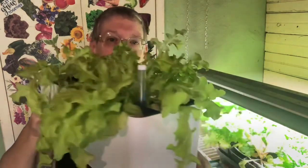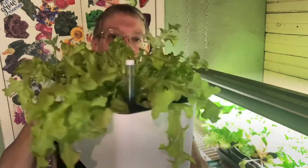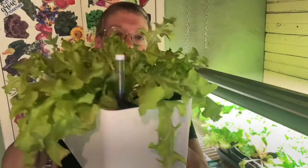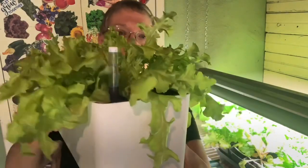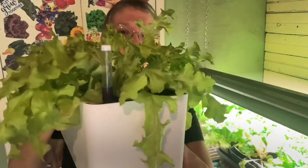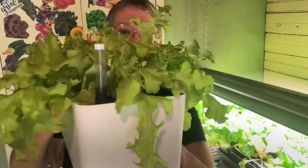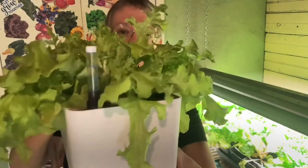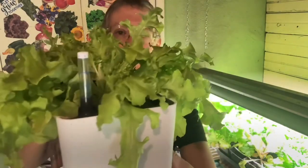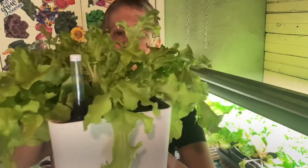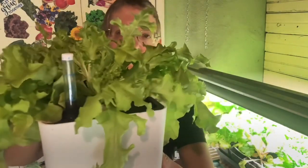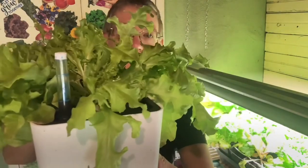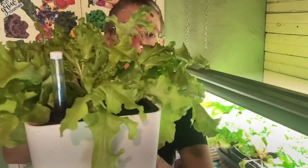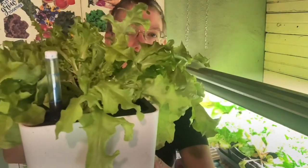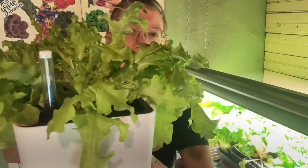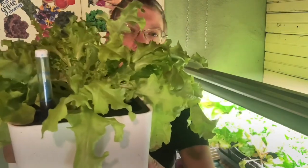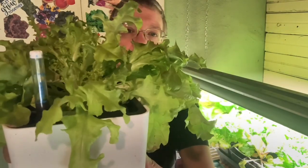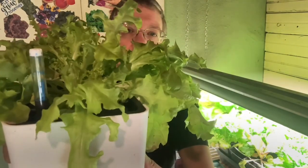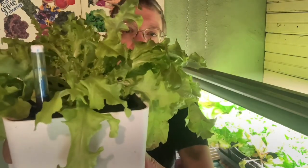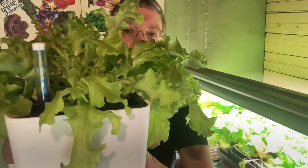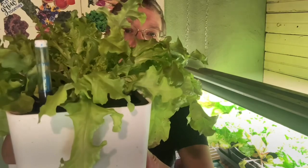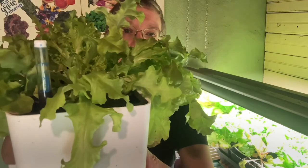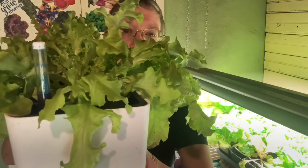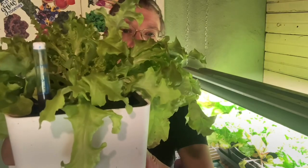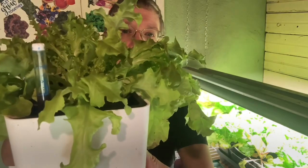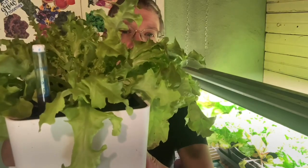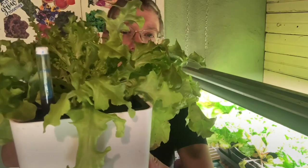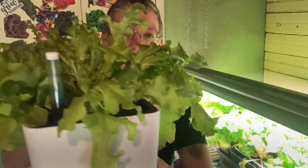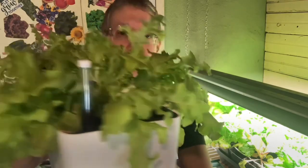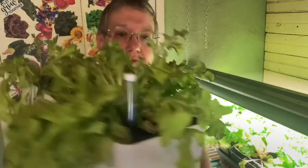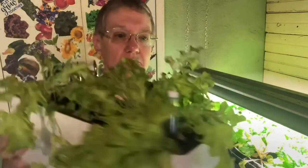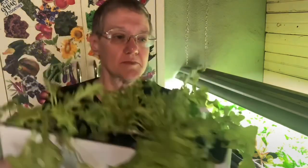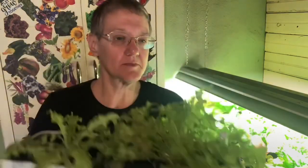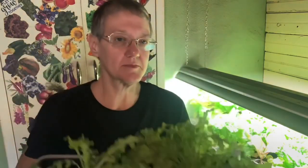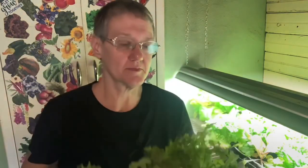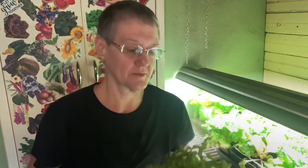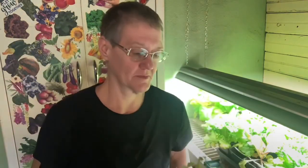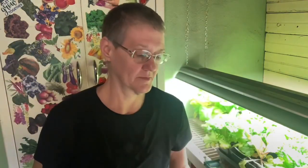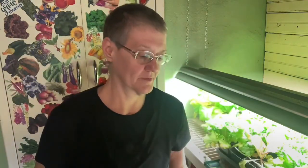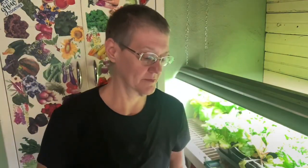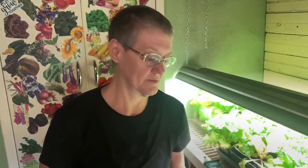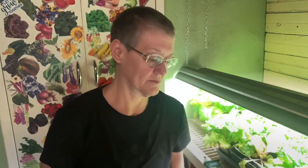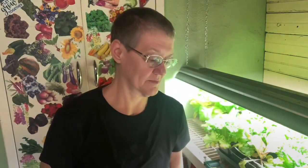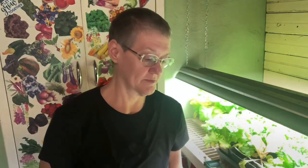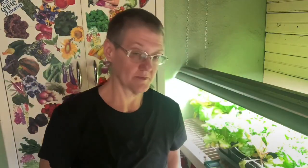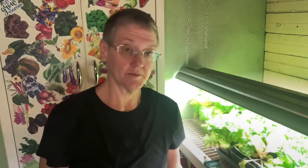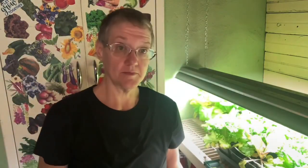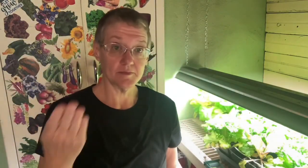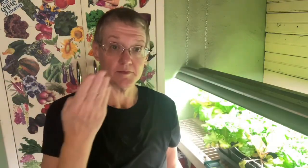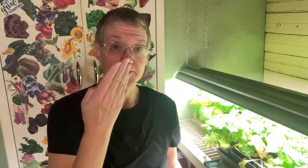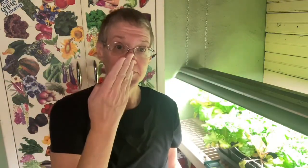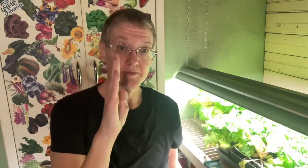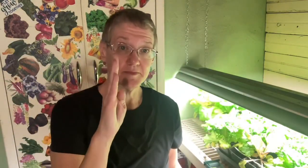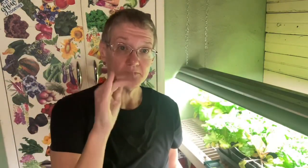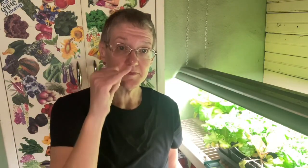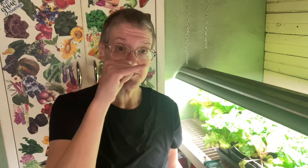it has enough. See these blue lines on here? And then it has a